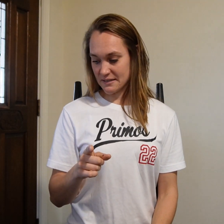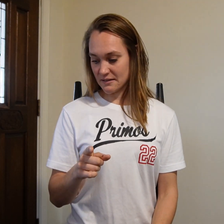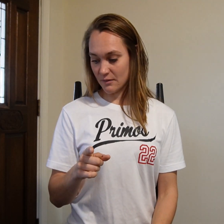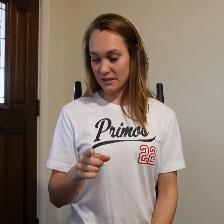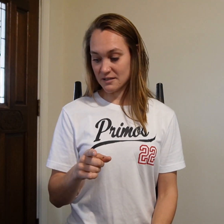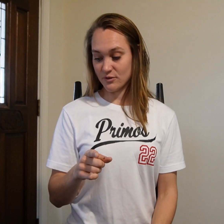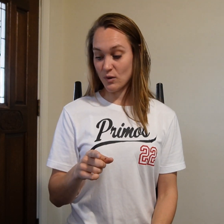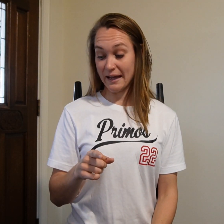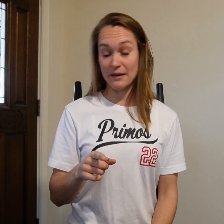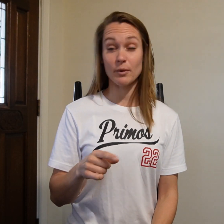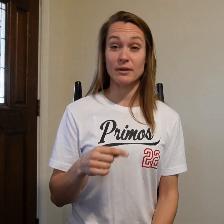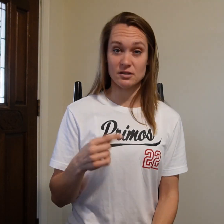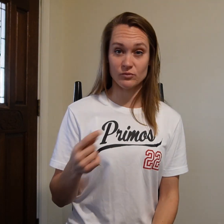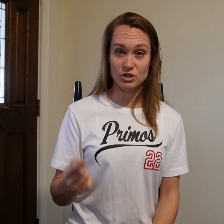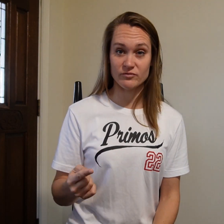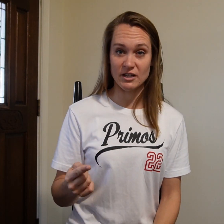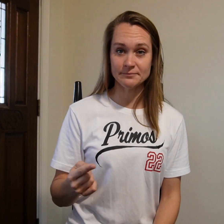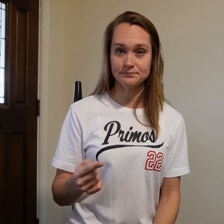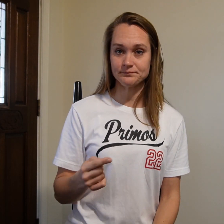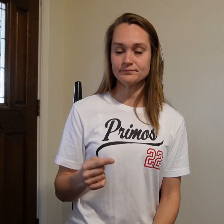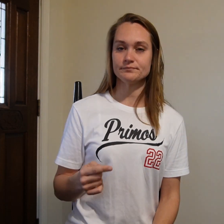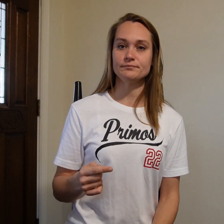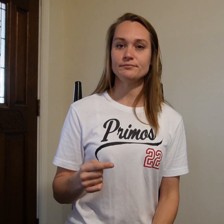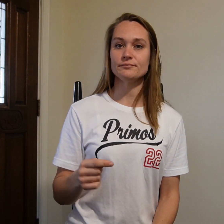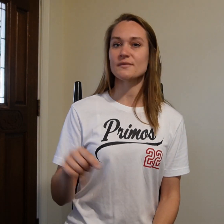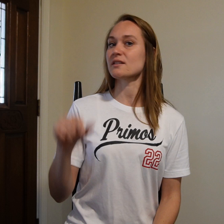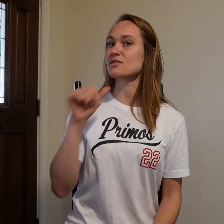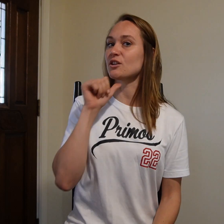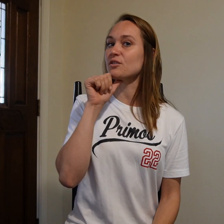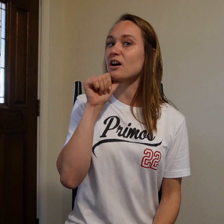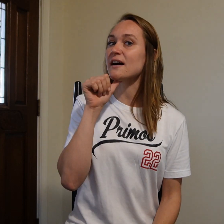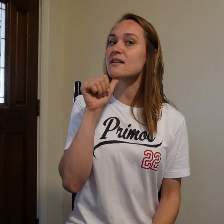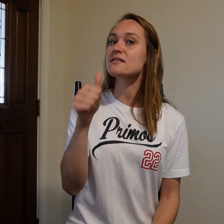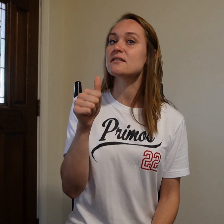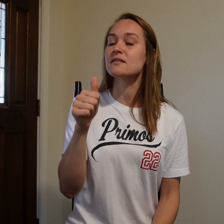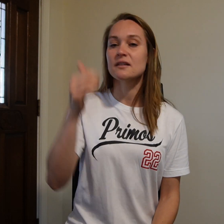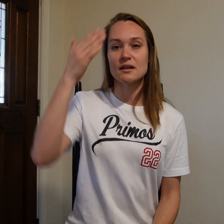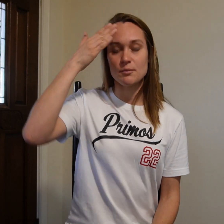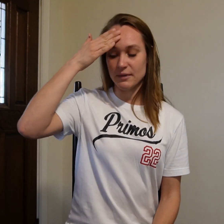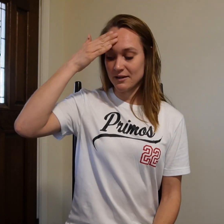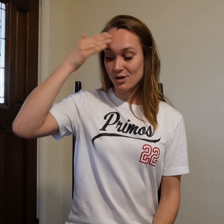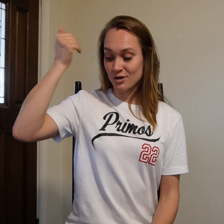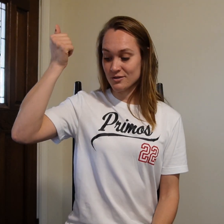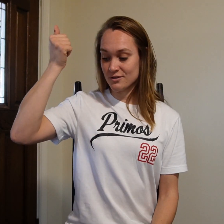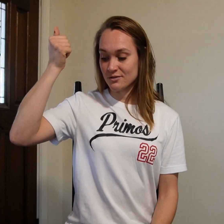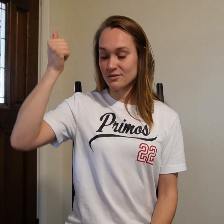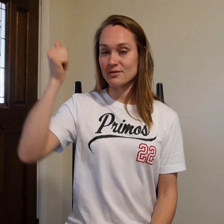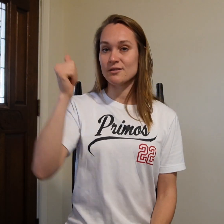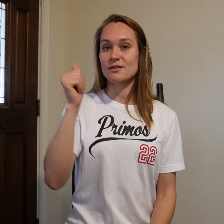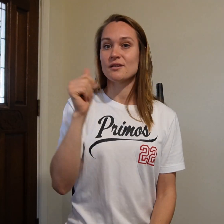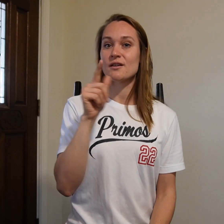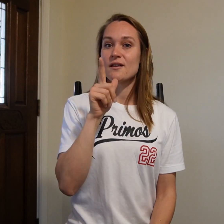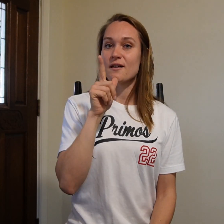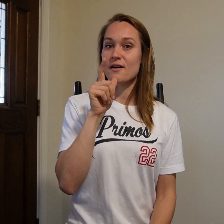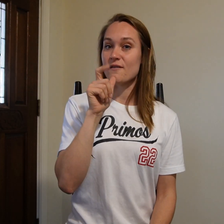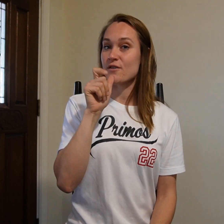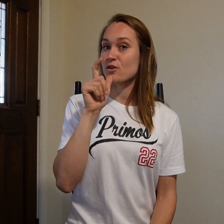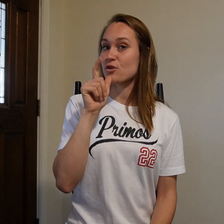not because of who I am, but because of what you've done. So not because of